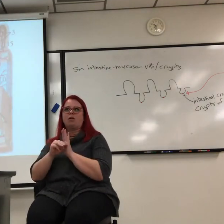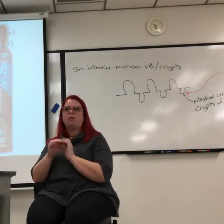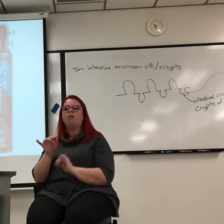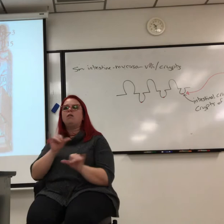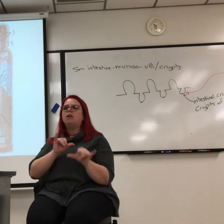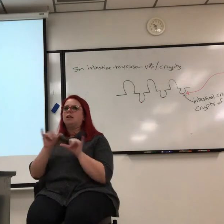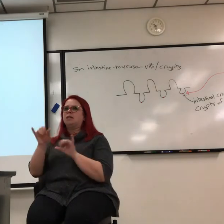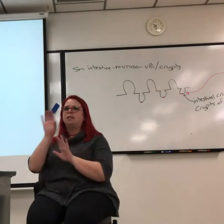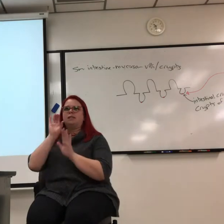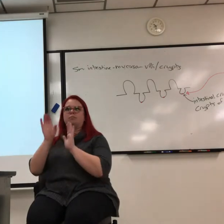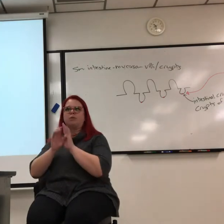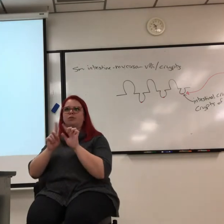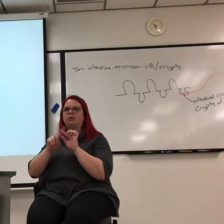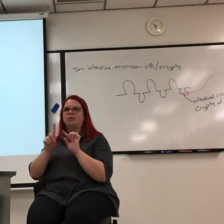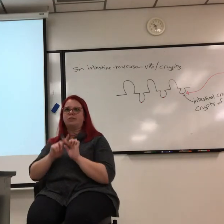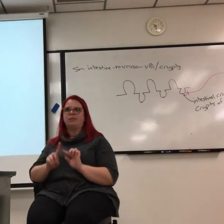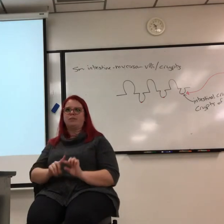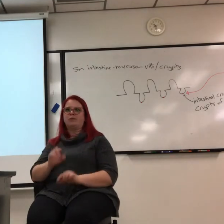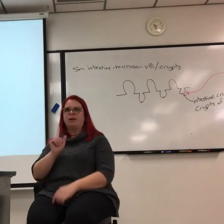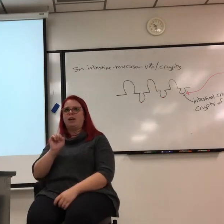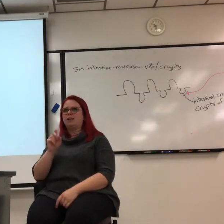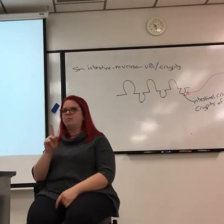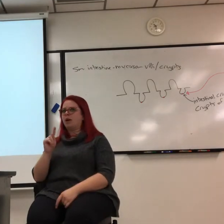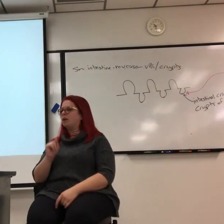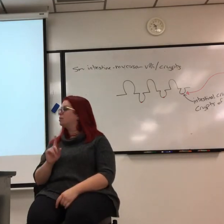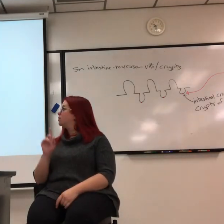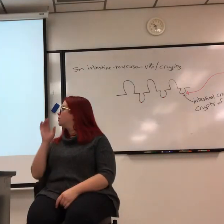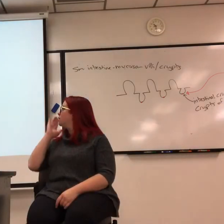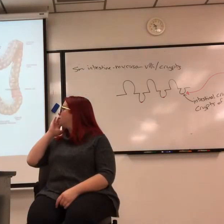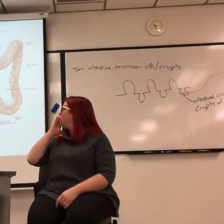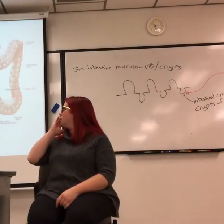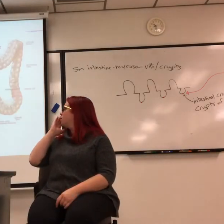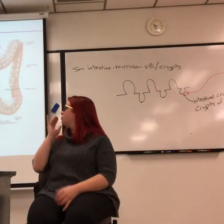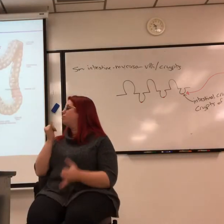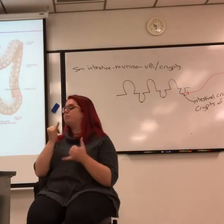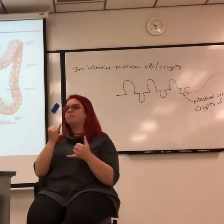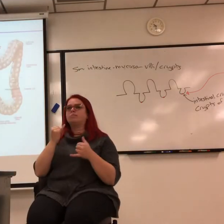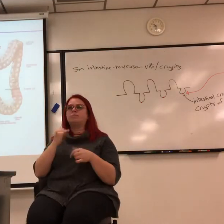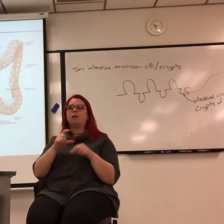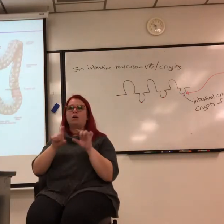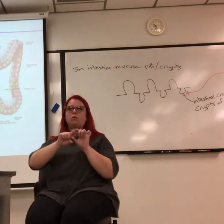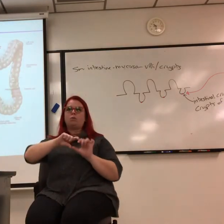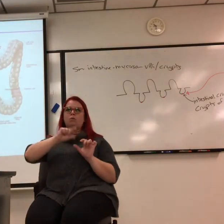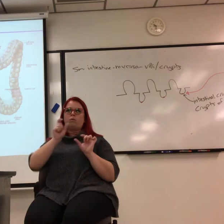Same picture, just a different aspect. And let's move on to the colon and large intestine.